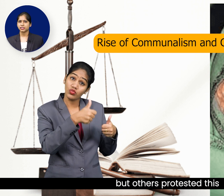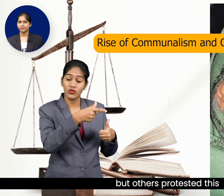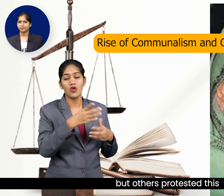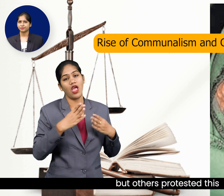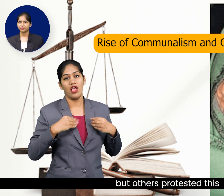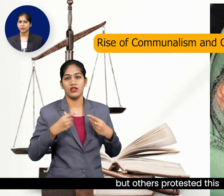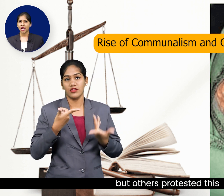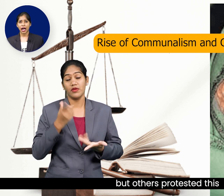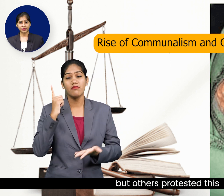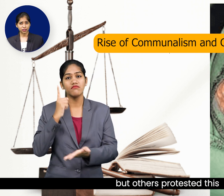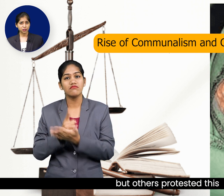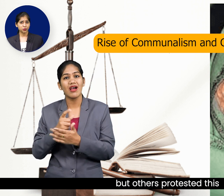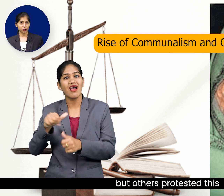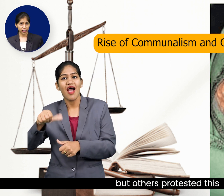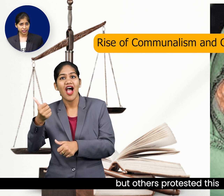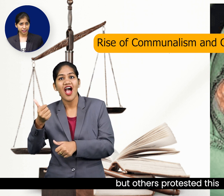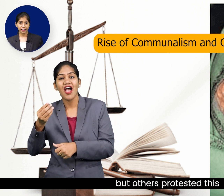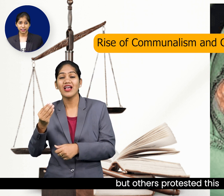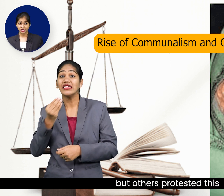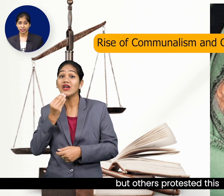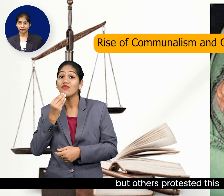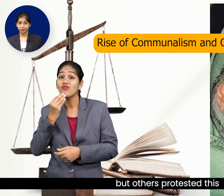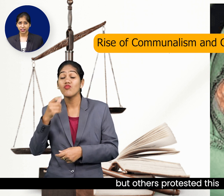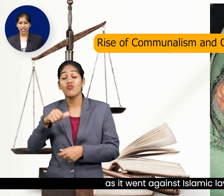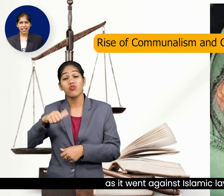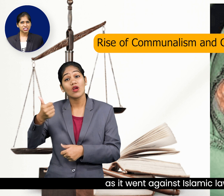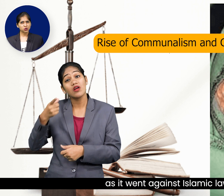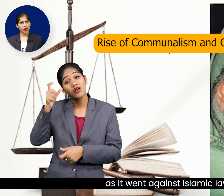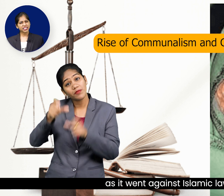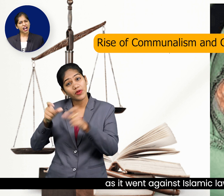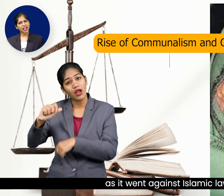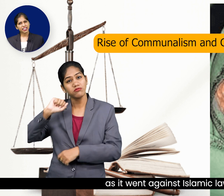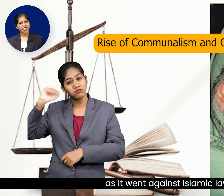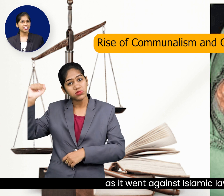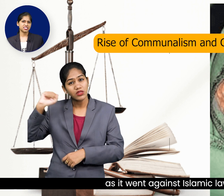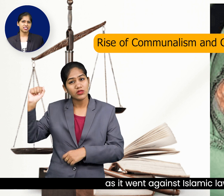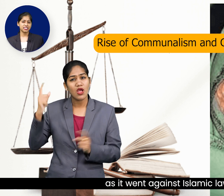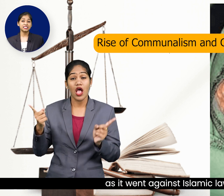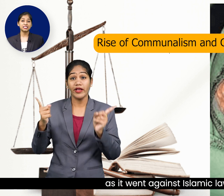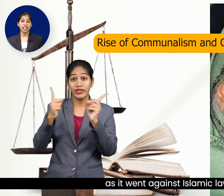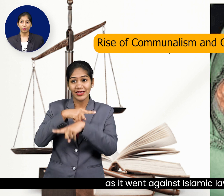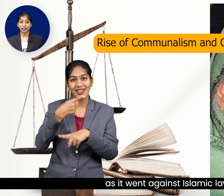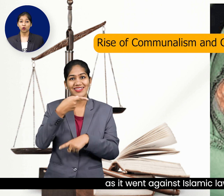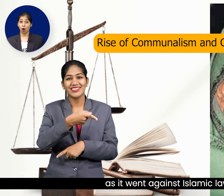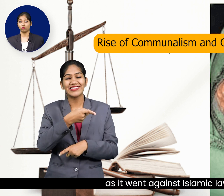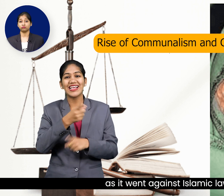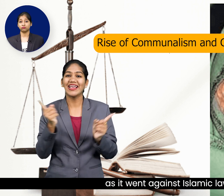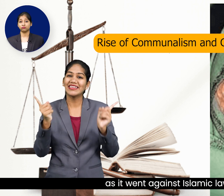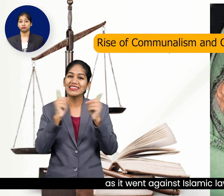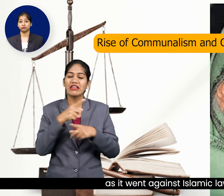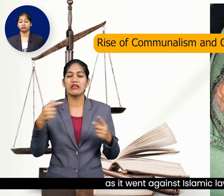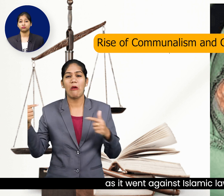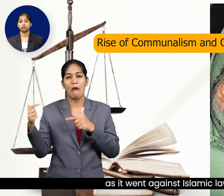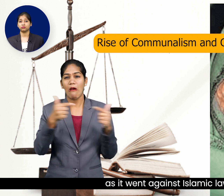but others protested this as it went against Islamic law